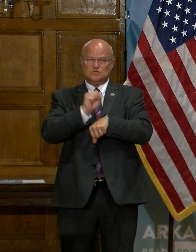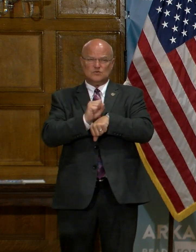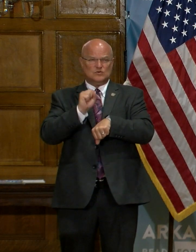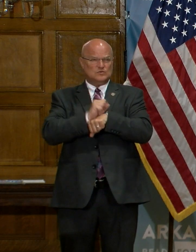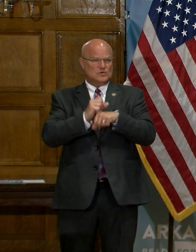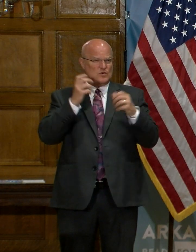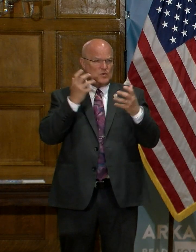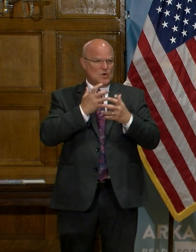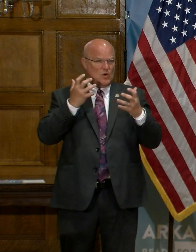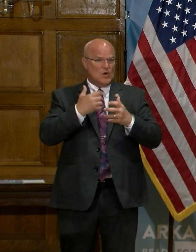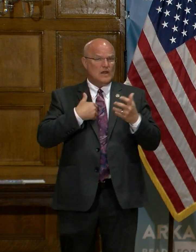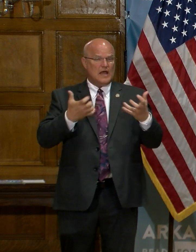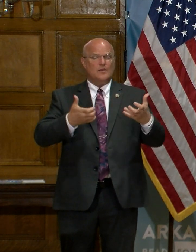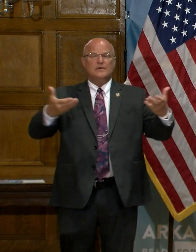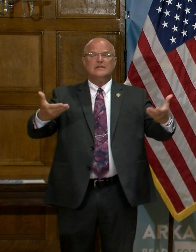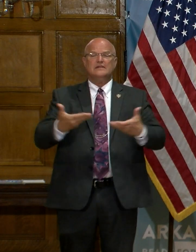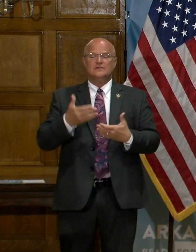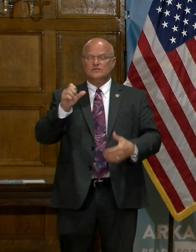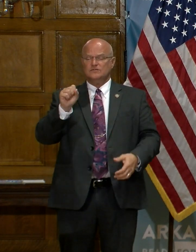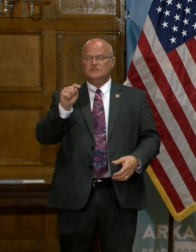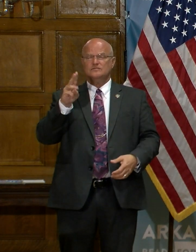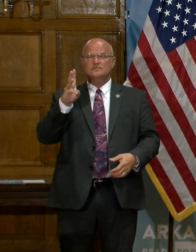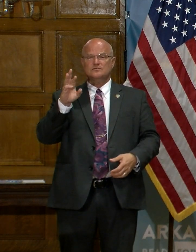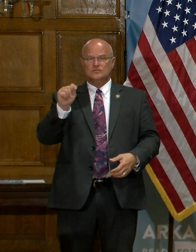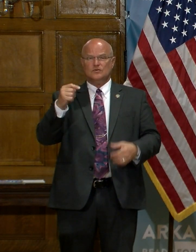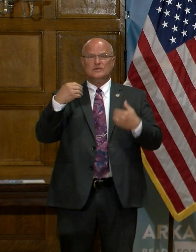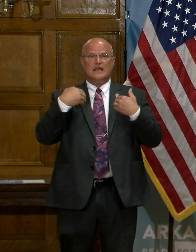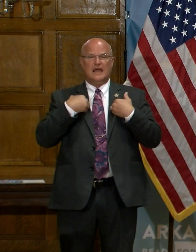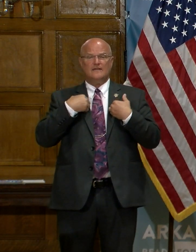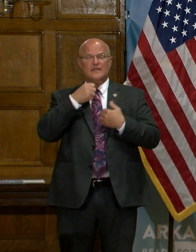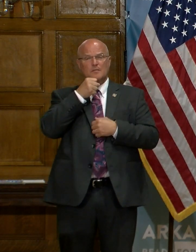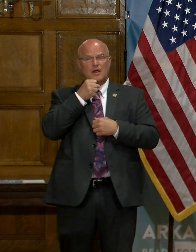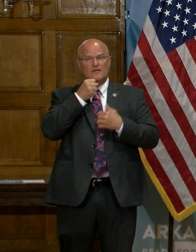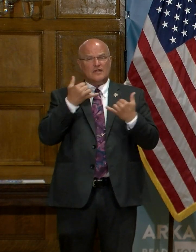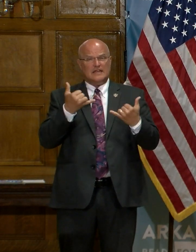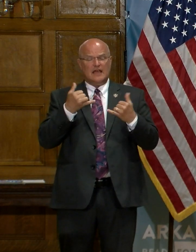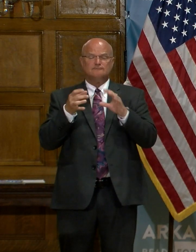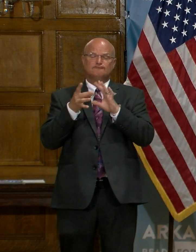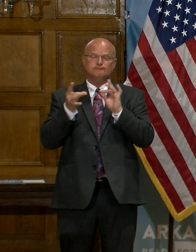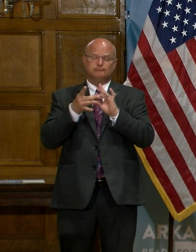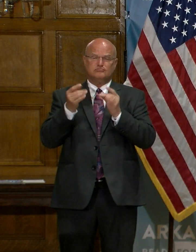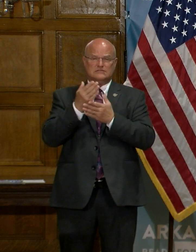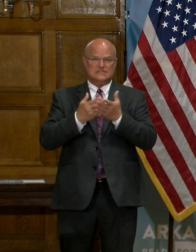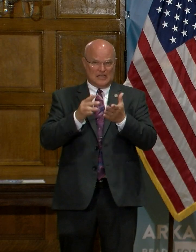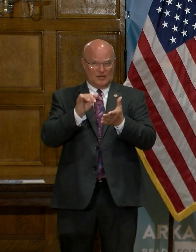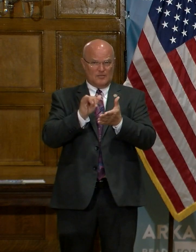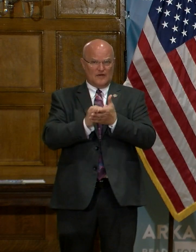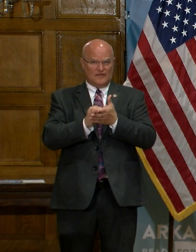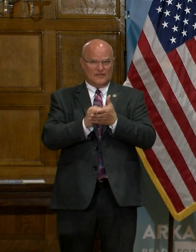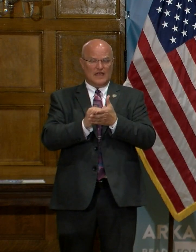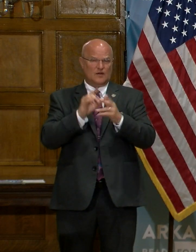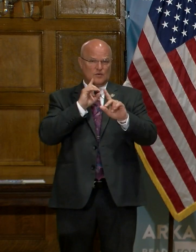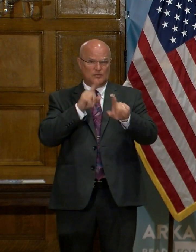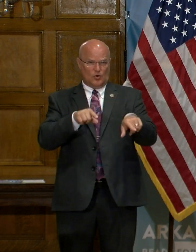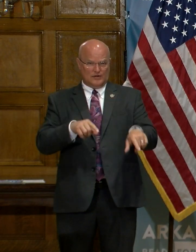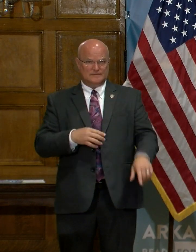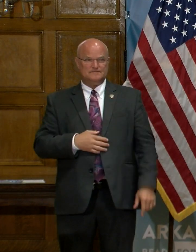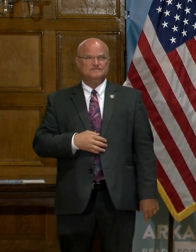and I wanted to introduce Stuart to have the microphone and to go through some of the highlights of that preliminary